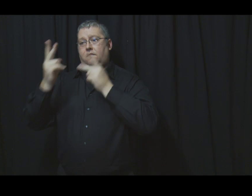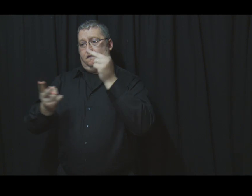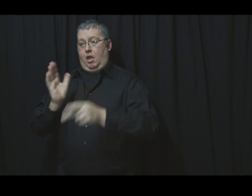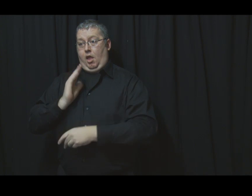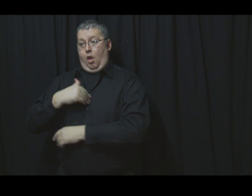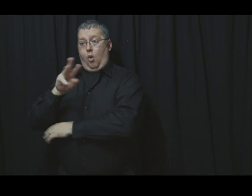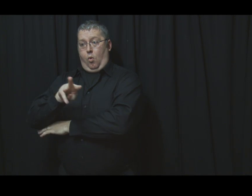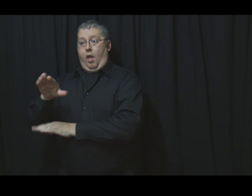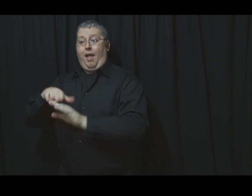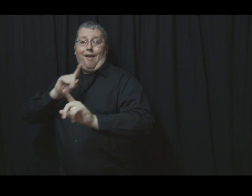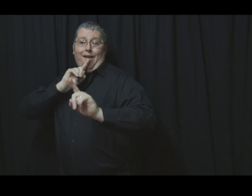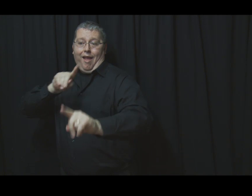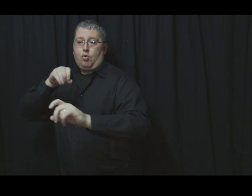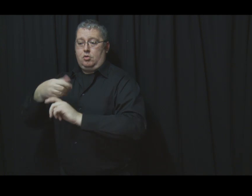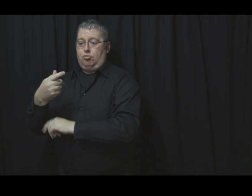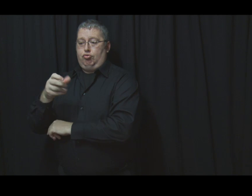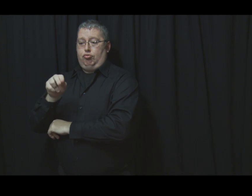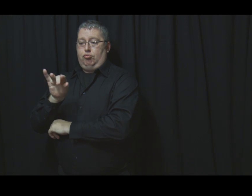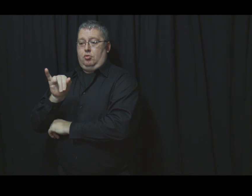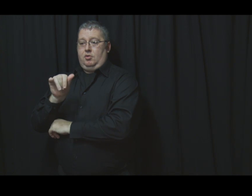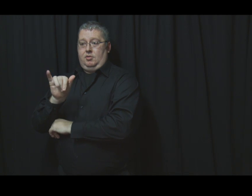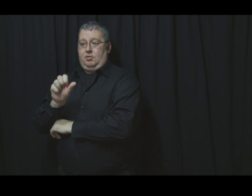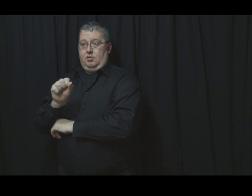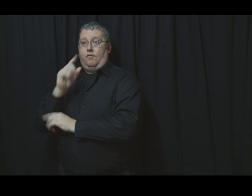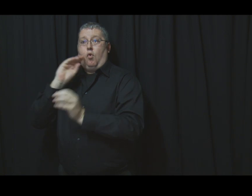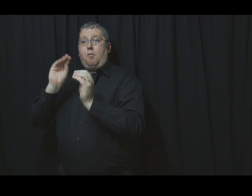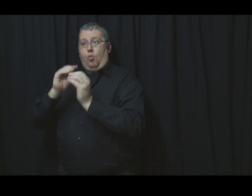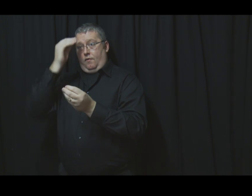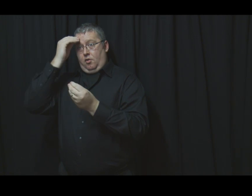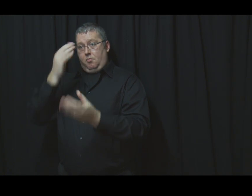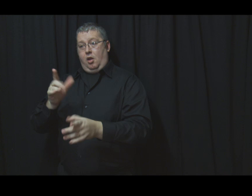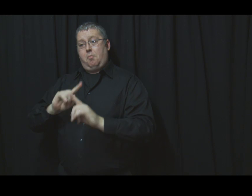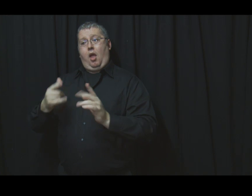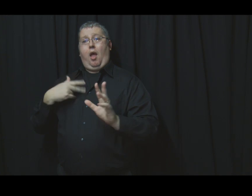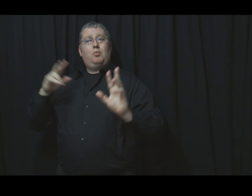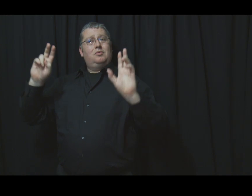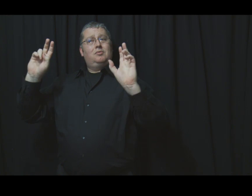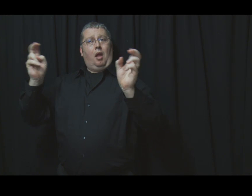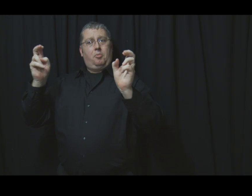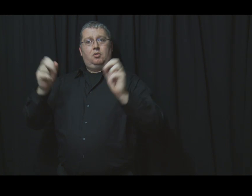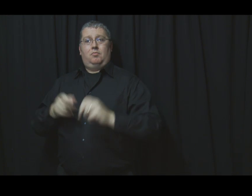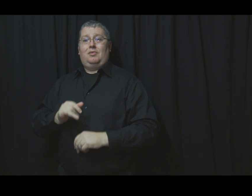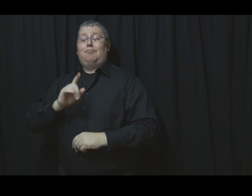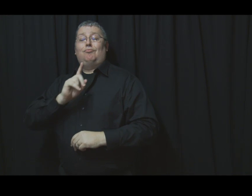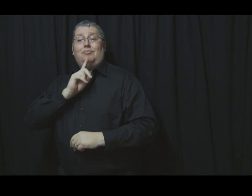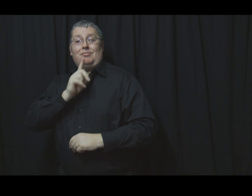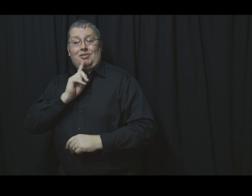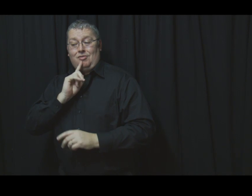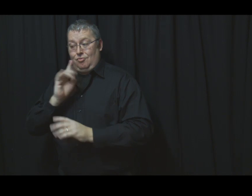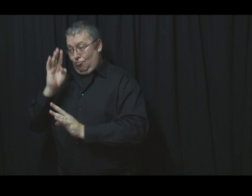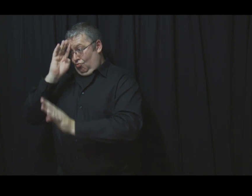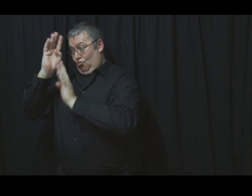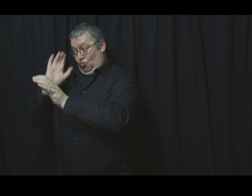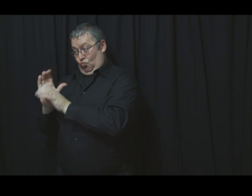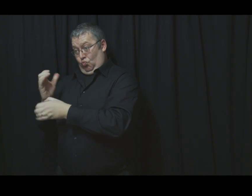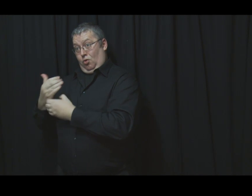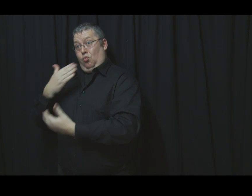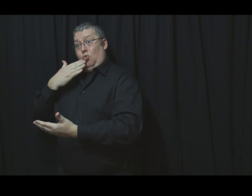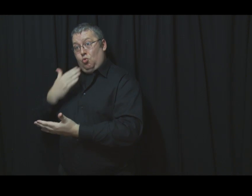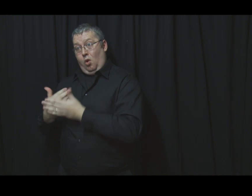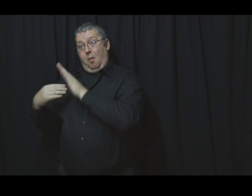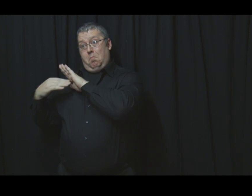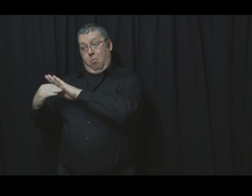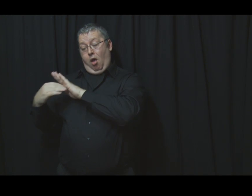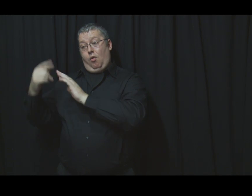at Answers in Genesis for a lot more information. So, the debate topic, is creation a viable model of origins in today's